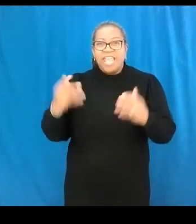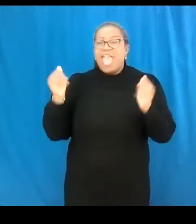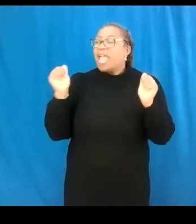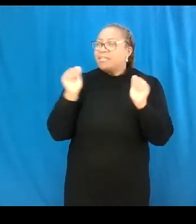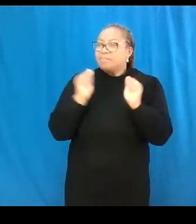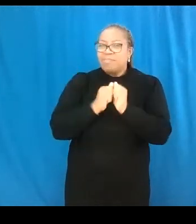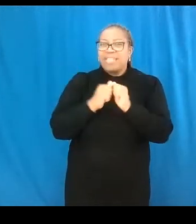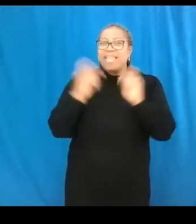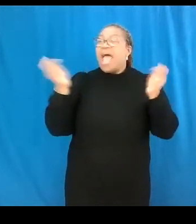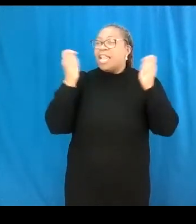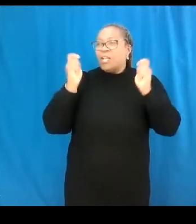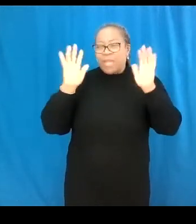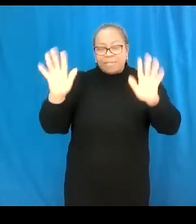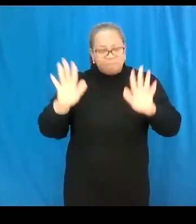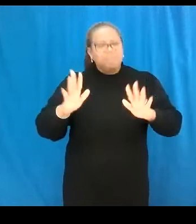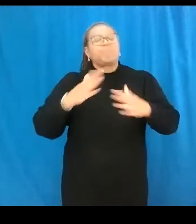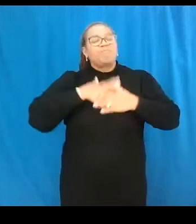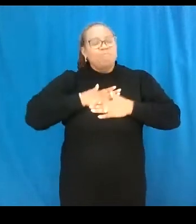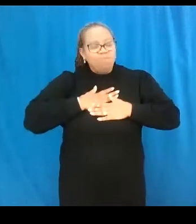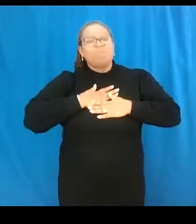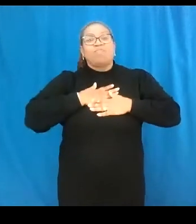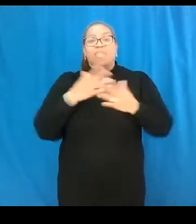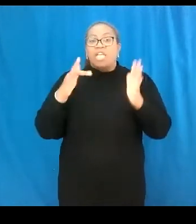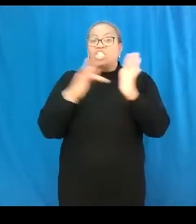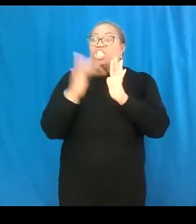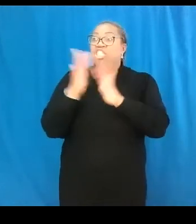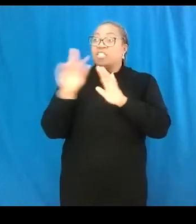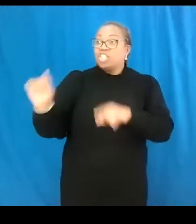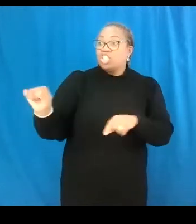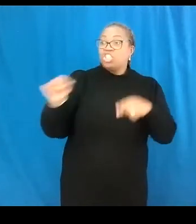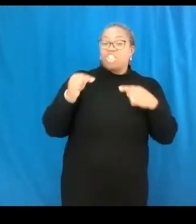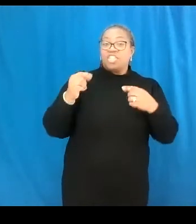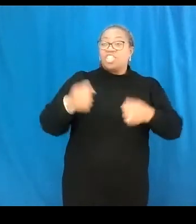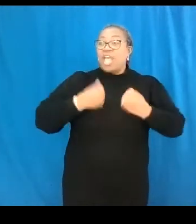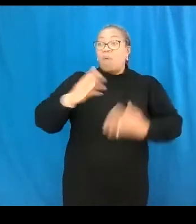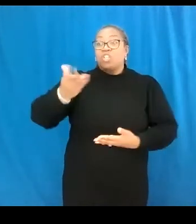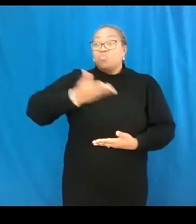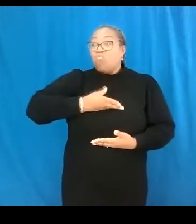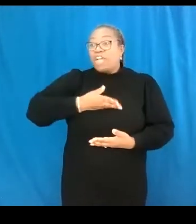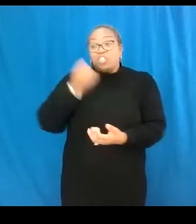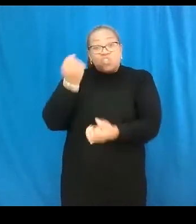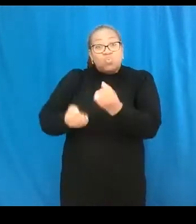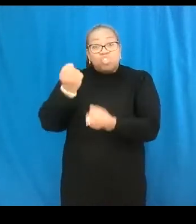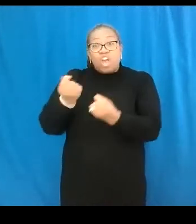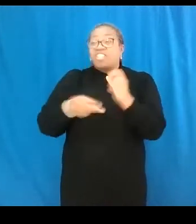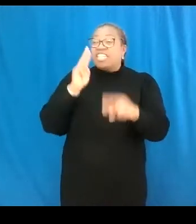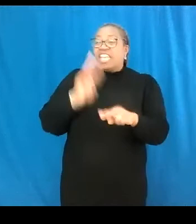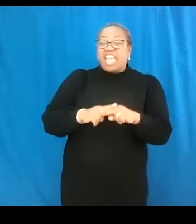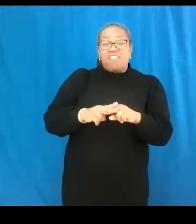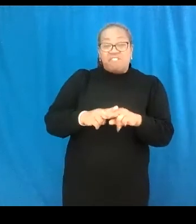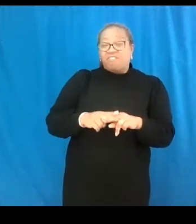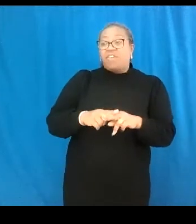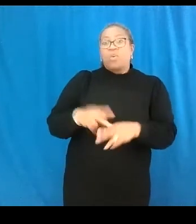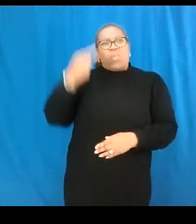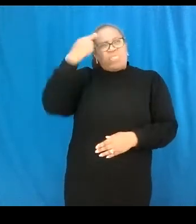Amen. Hallelujah. But Jesus honestly challenges our right to judge whether someone is good enough to receive our